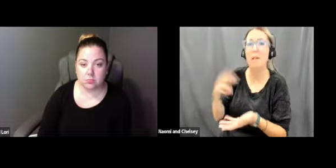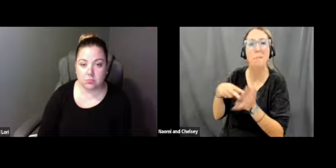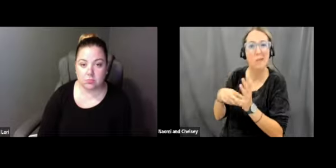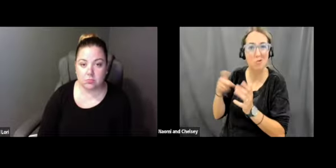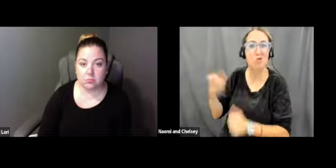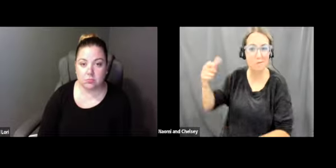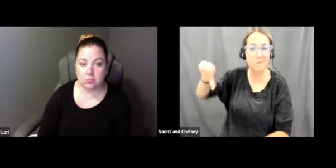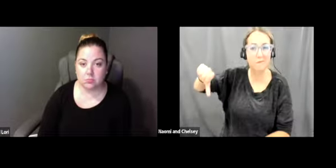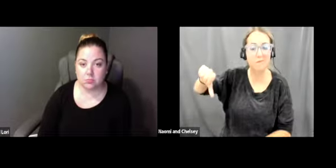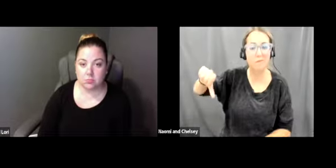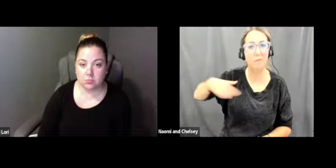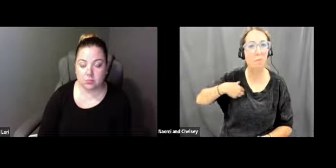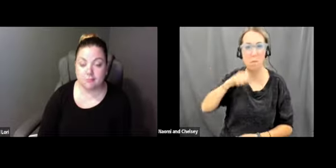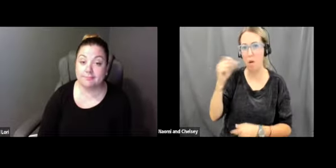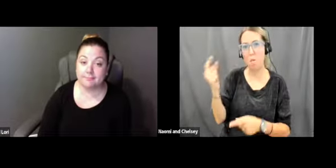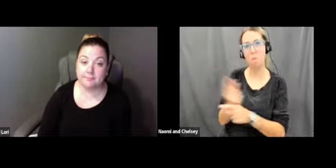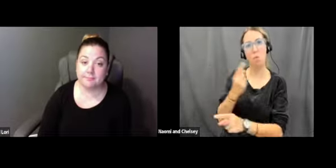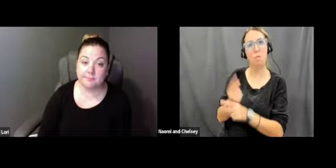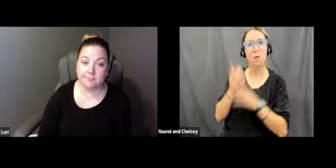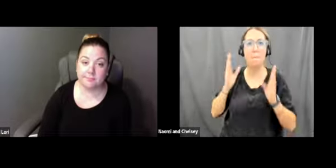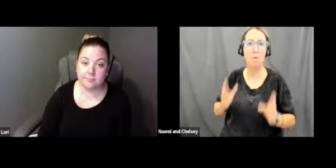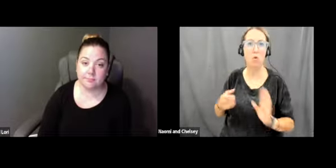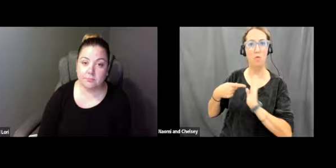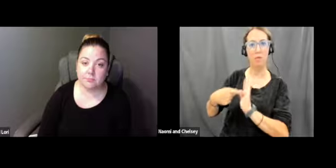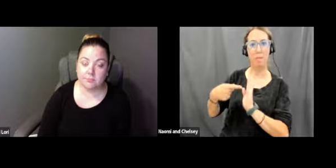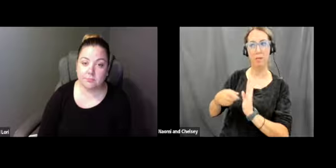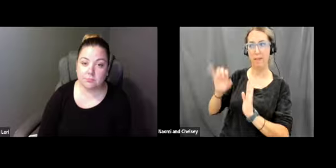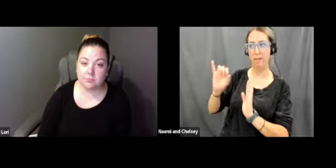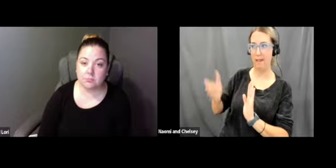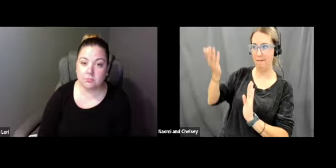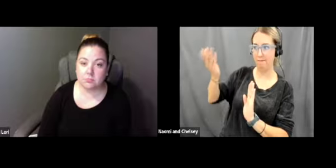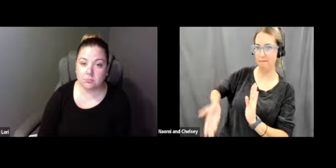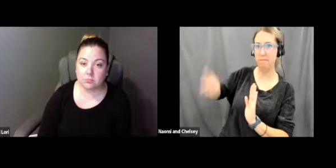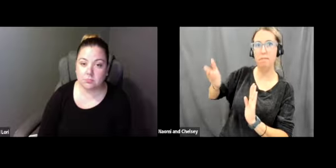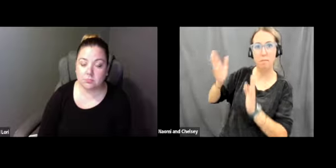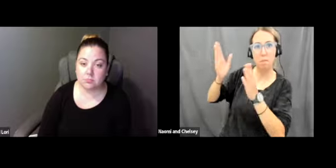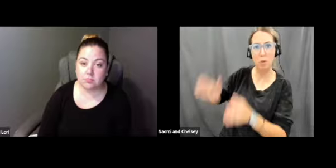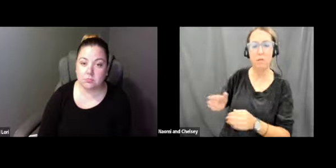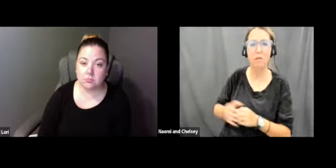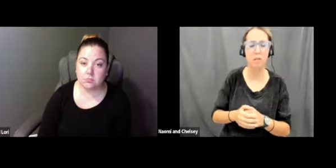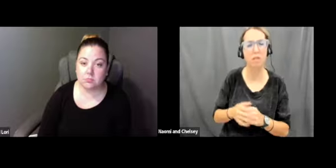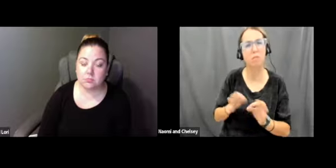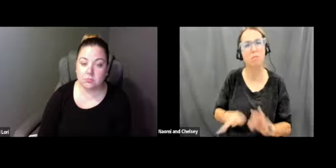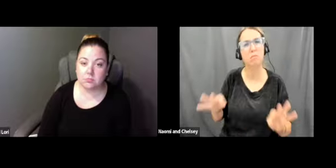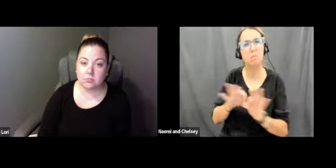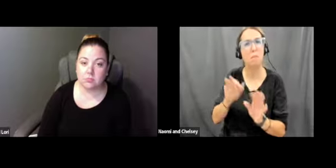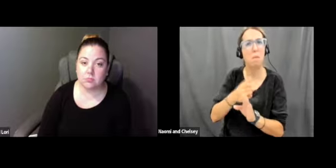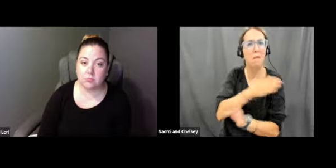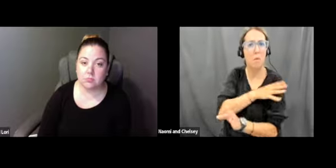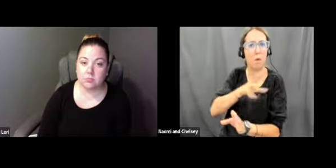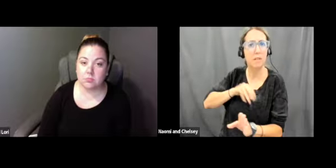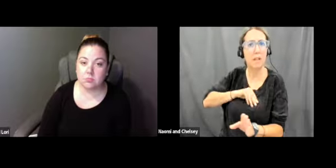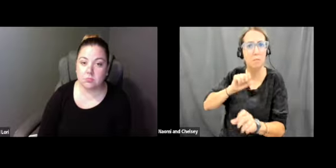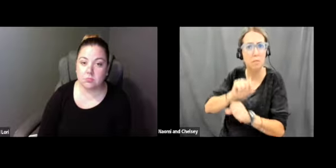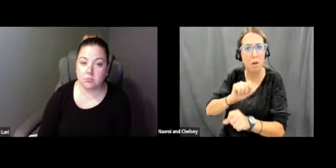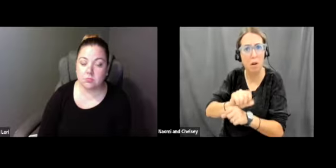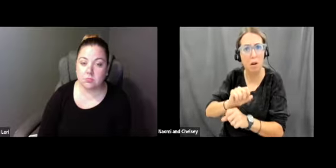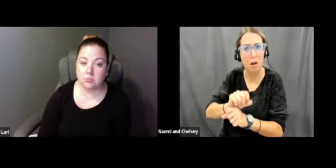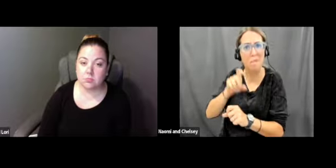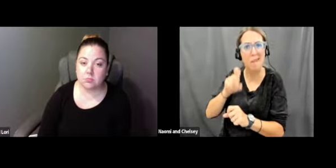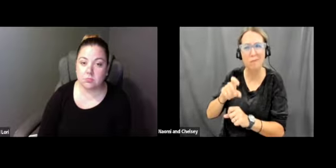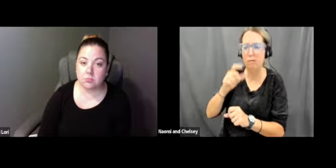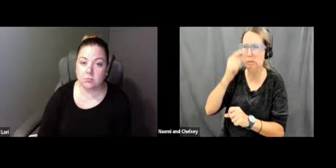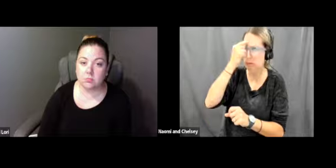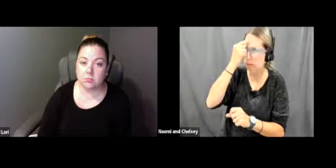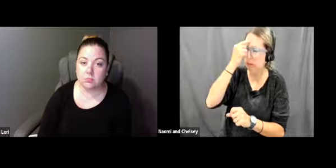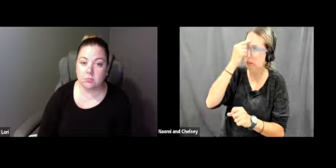not the correct person to accurately represent this individual. So that's a consideration that definitely comes into play when